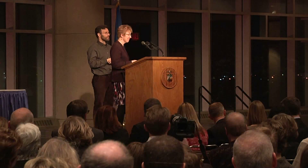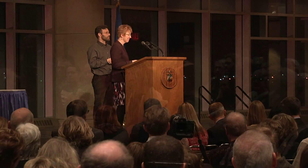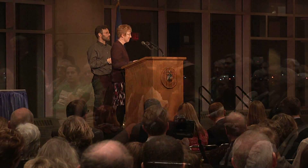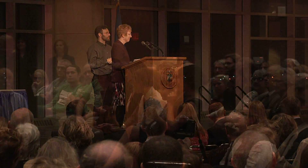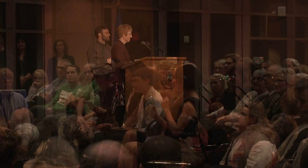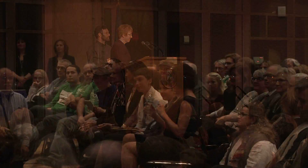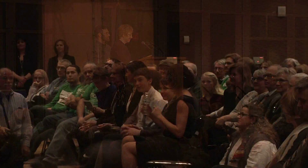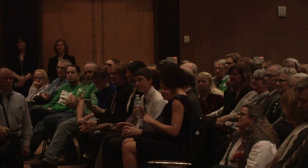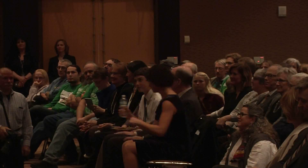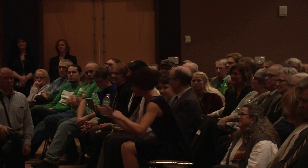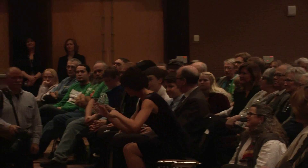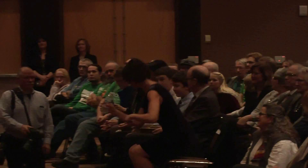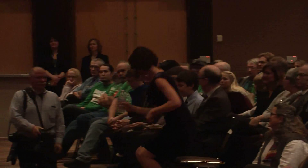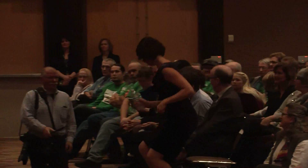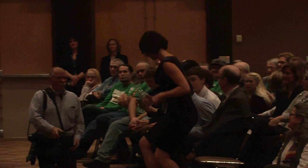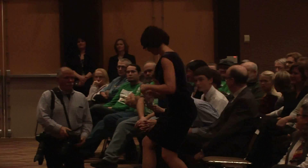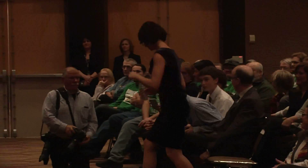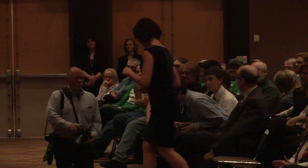Mm-hmm.